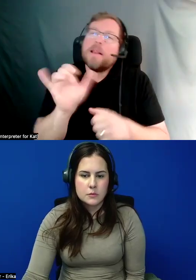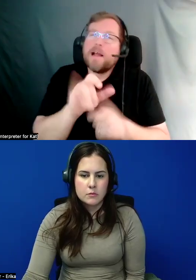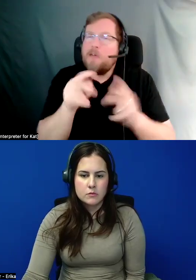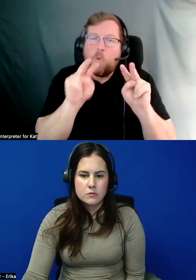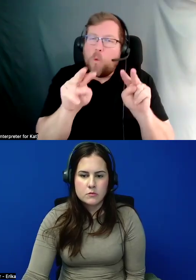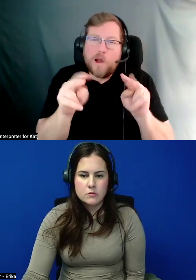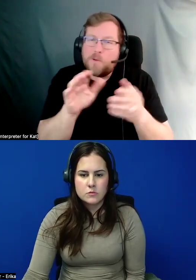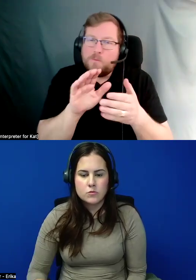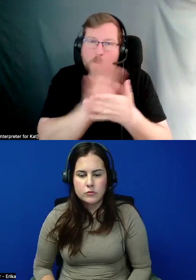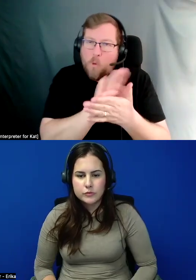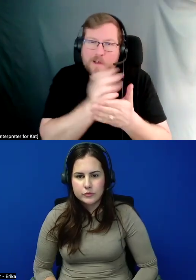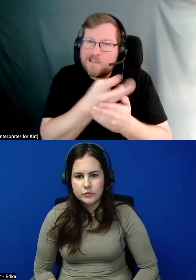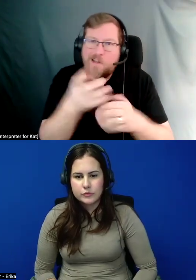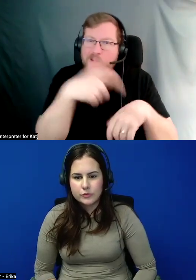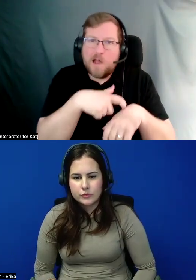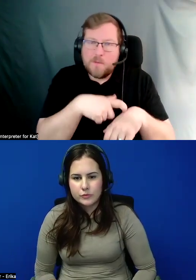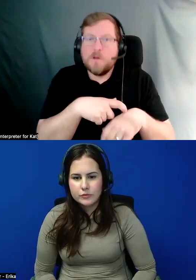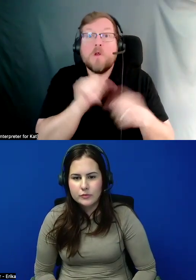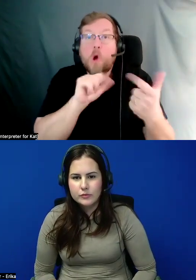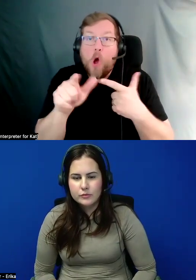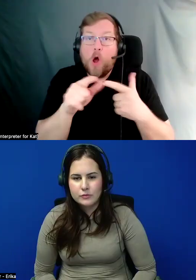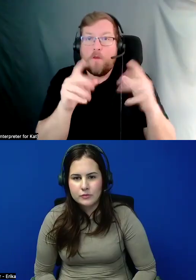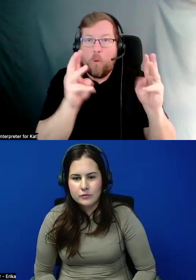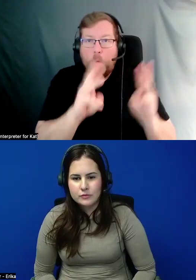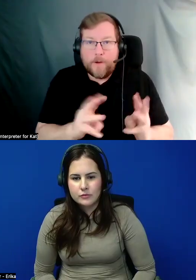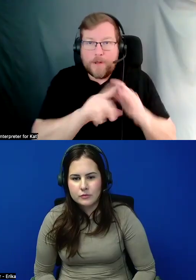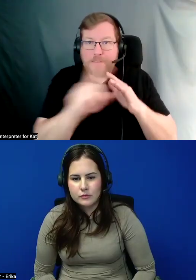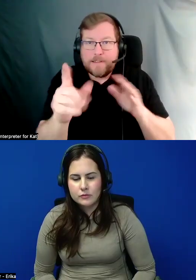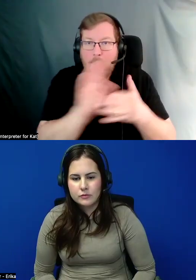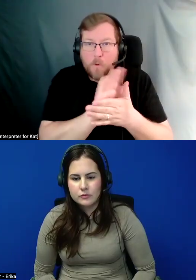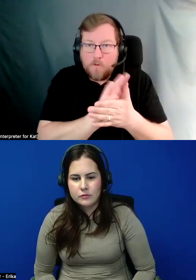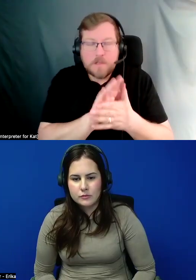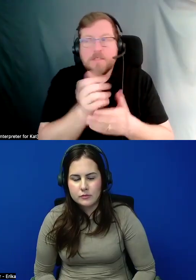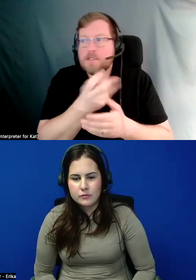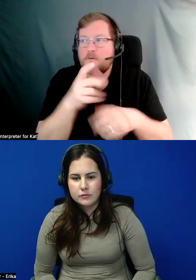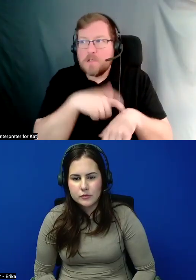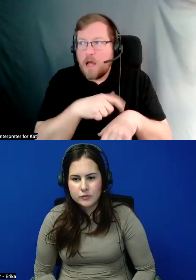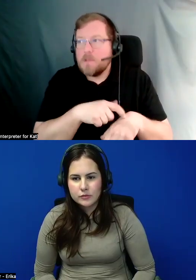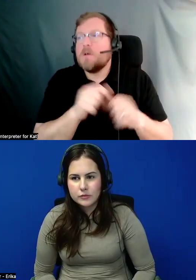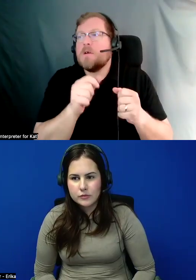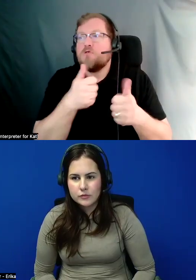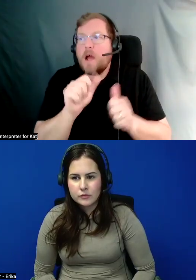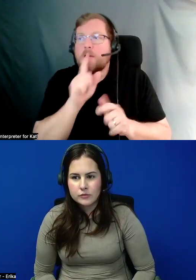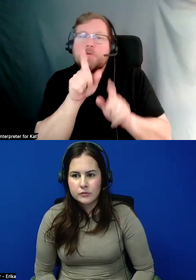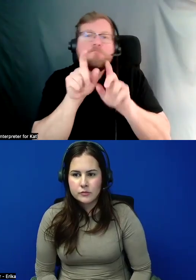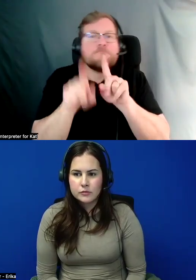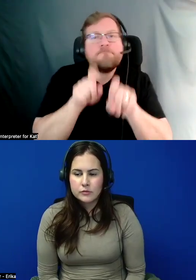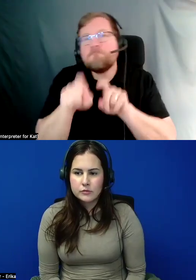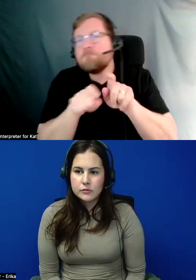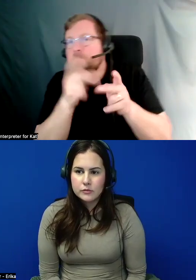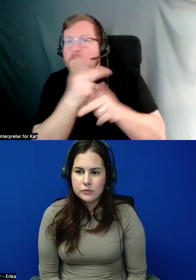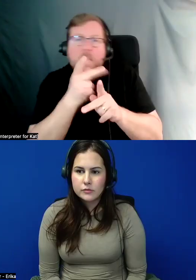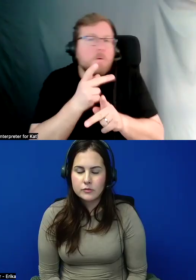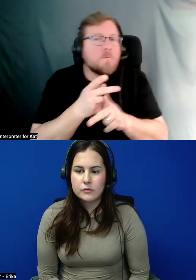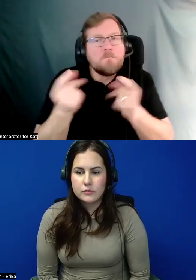I mean, all winter escape movies, I watched them all handful of times to try to nitpick and try to figure things